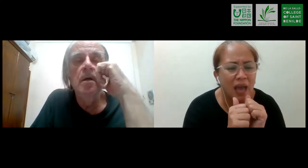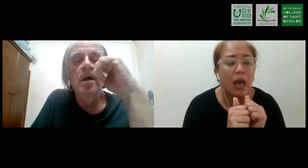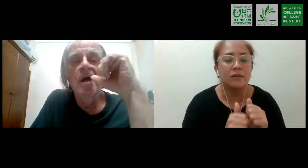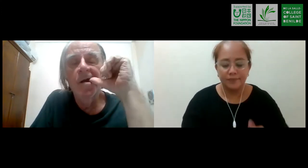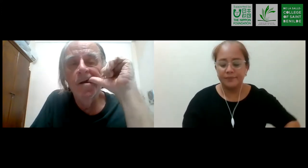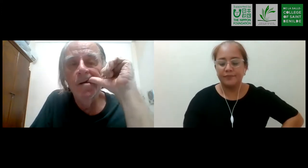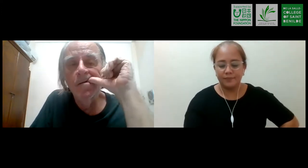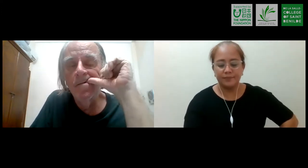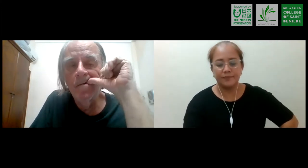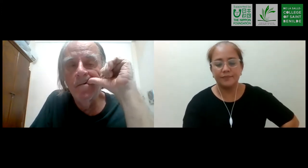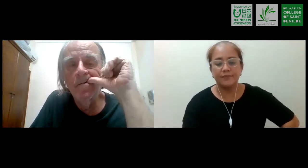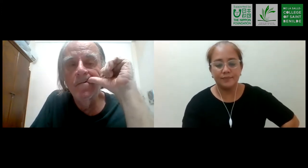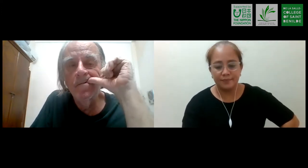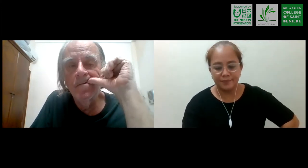with